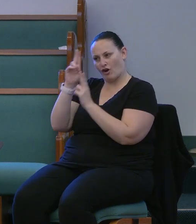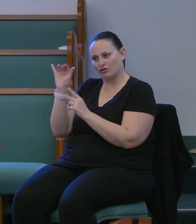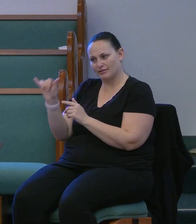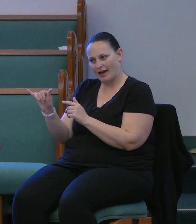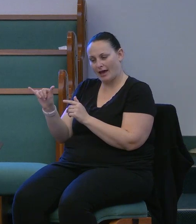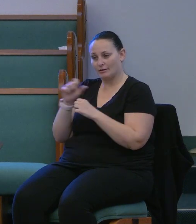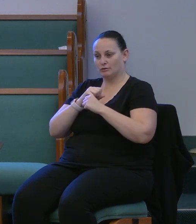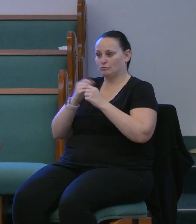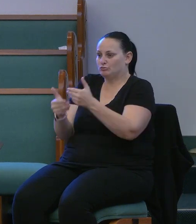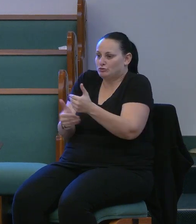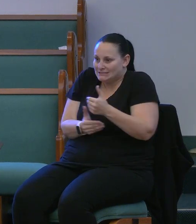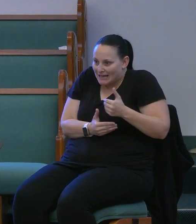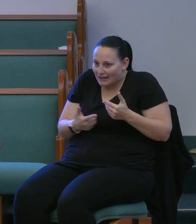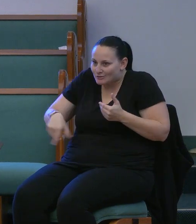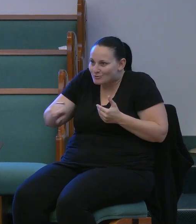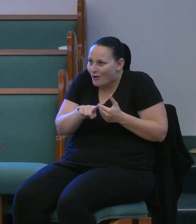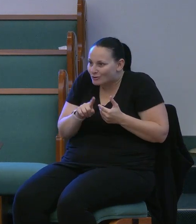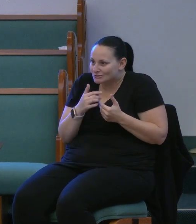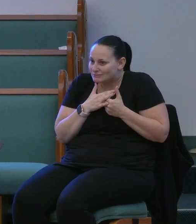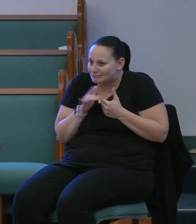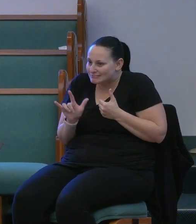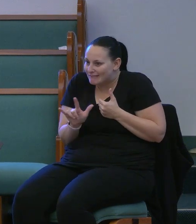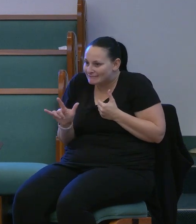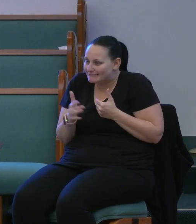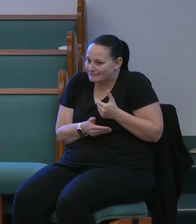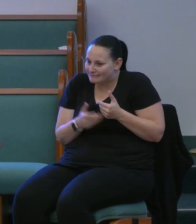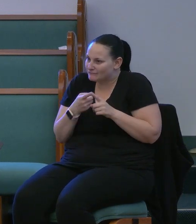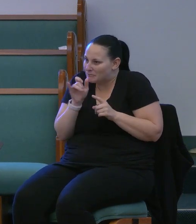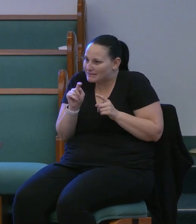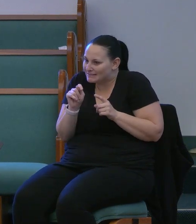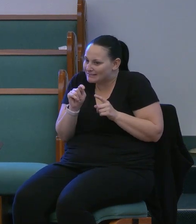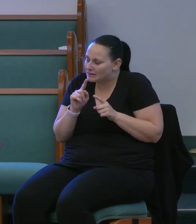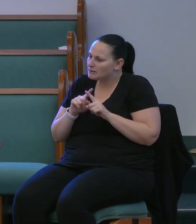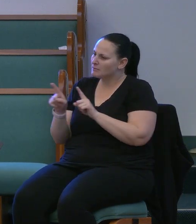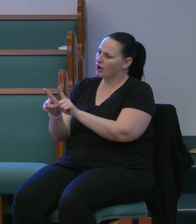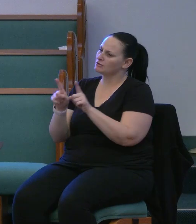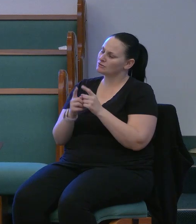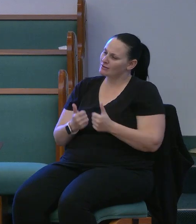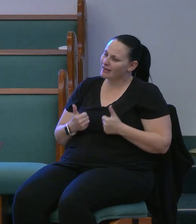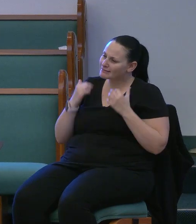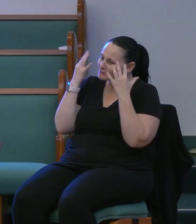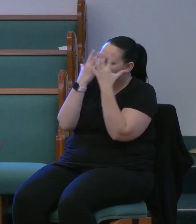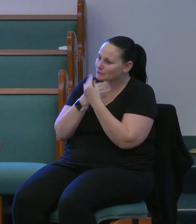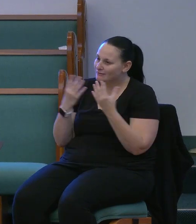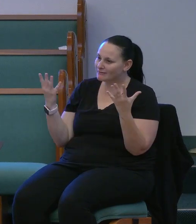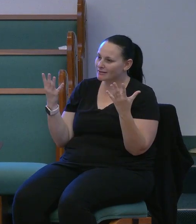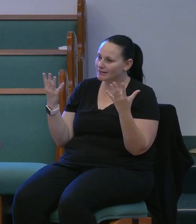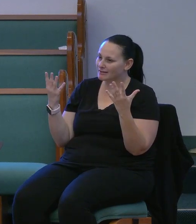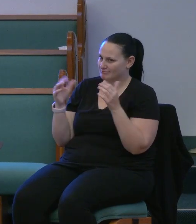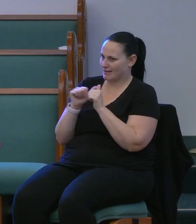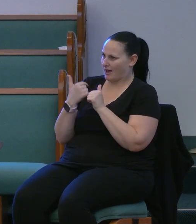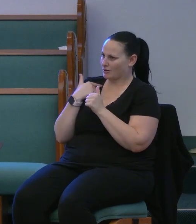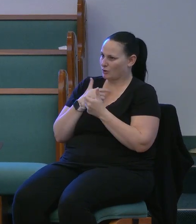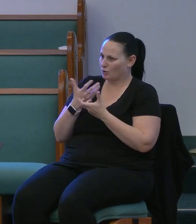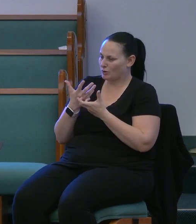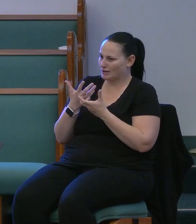and protect those we love from it? But life is also beautiful. How do we